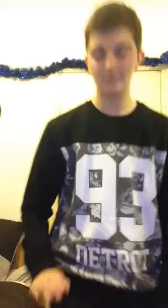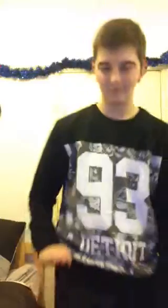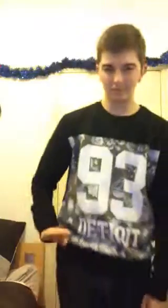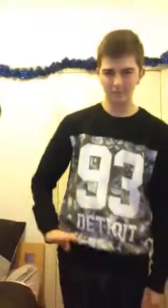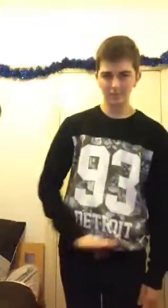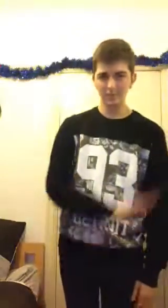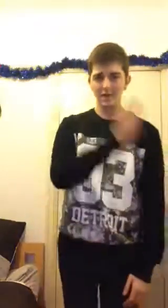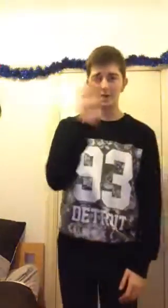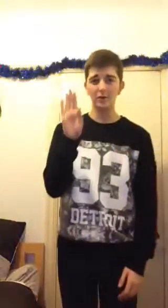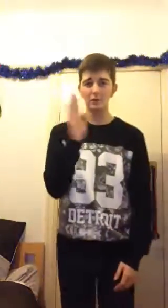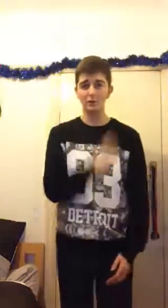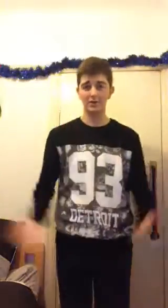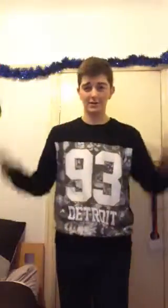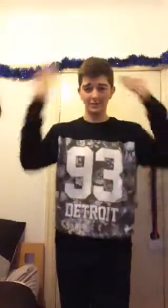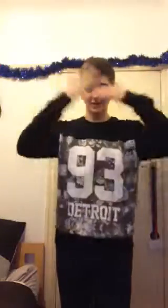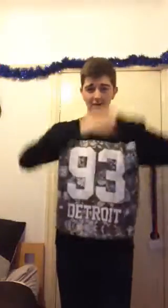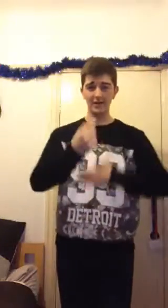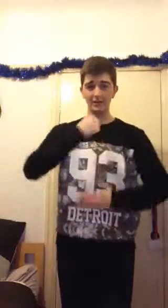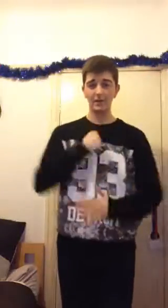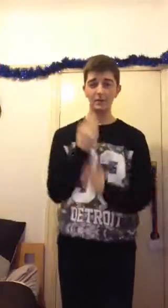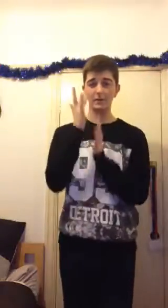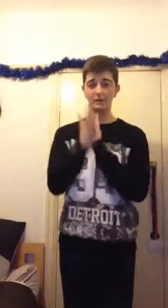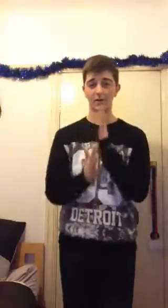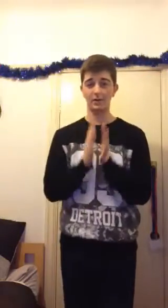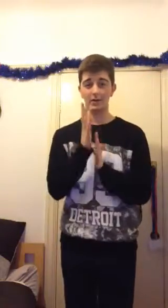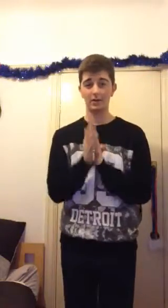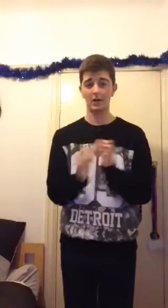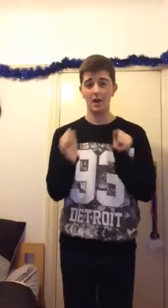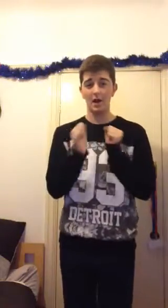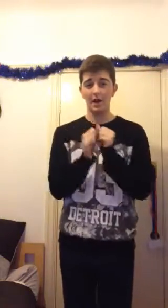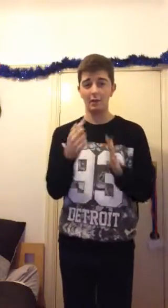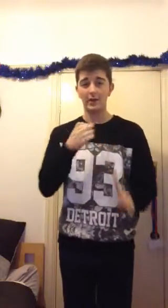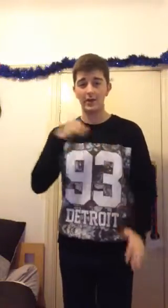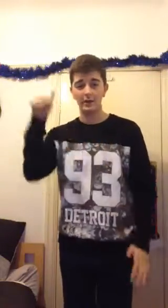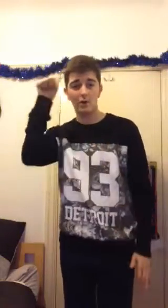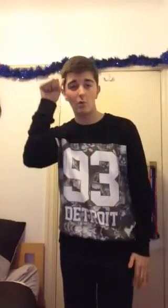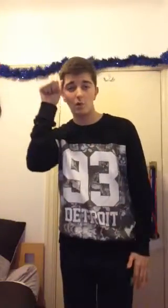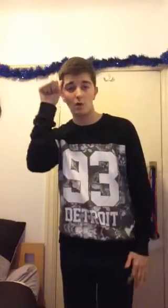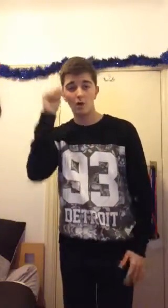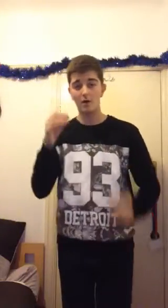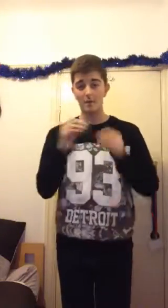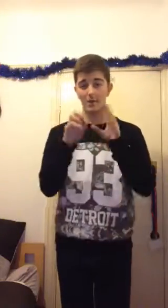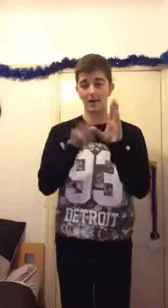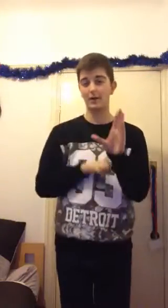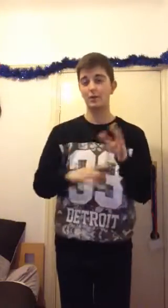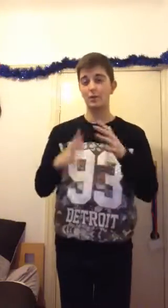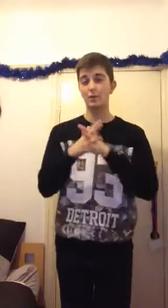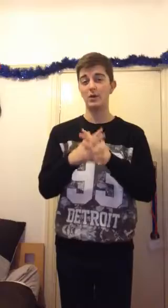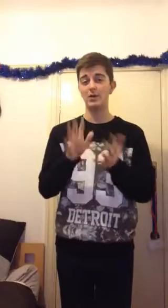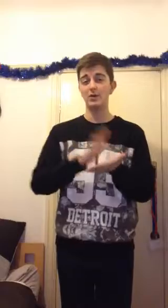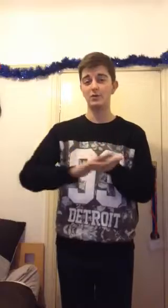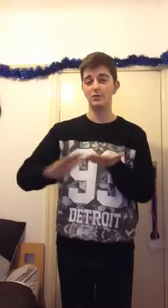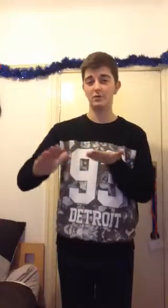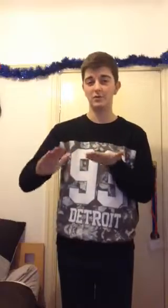Hello, tonight I will be signing How Will I Know by Whitney Houston.